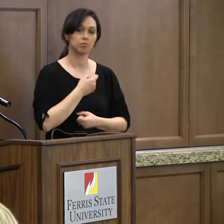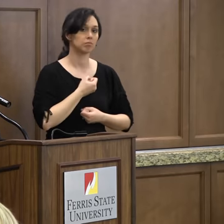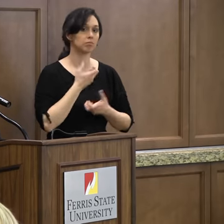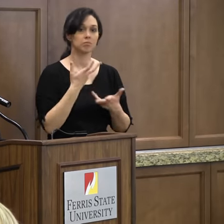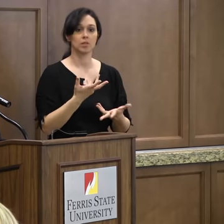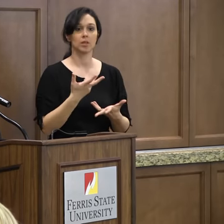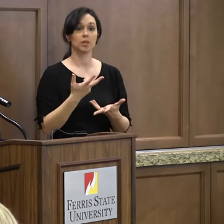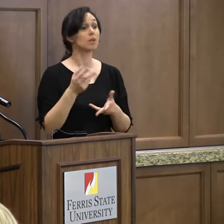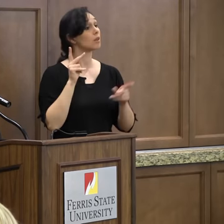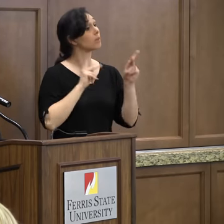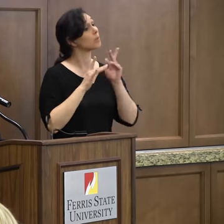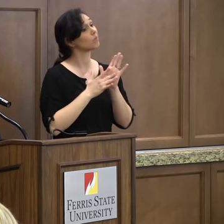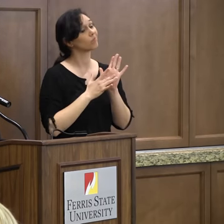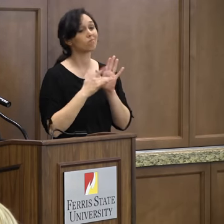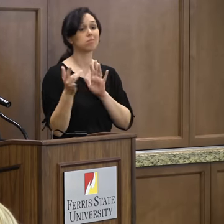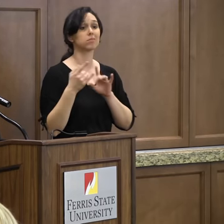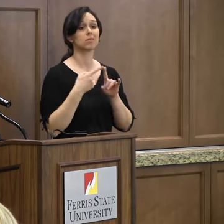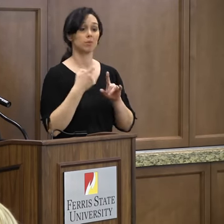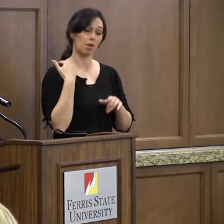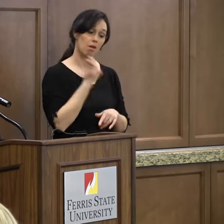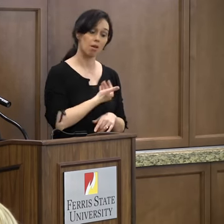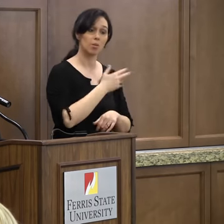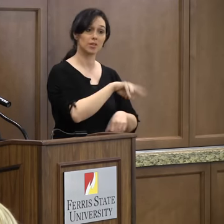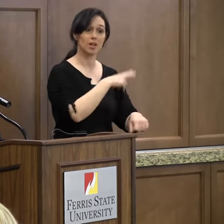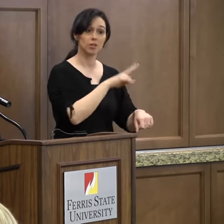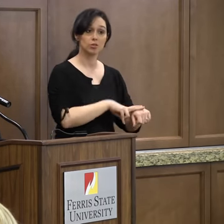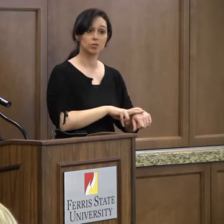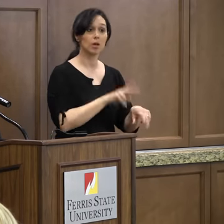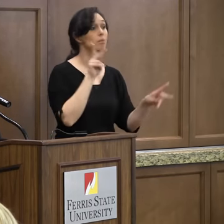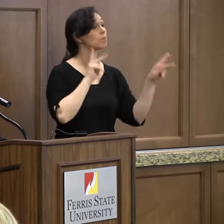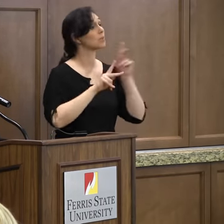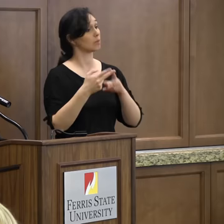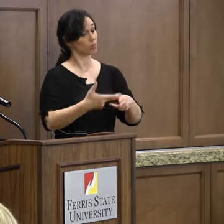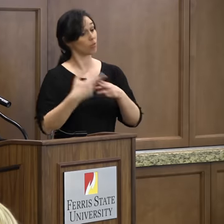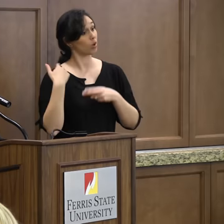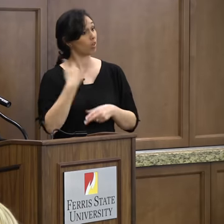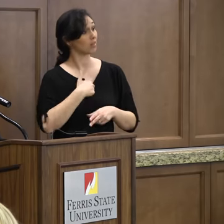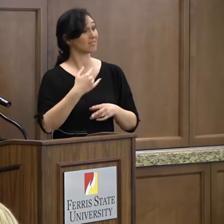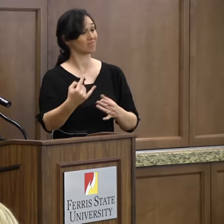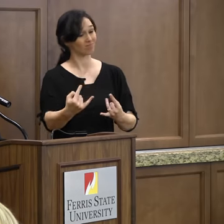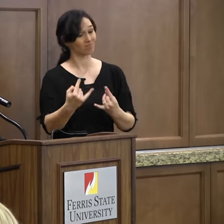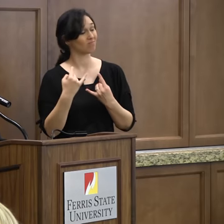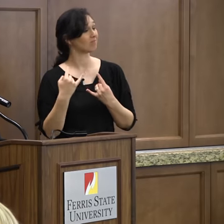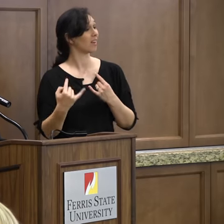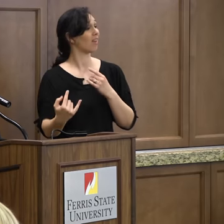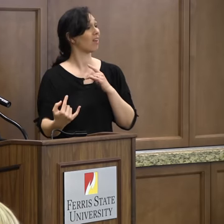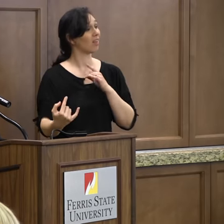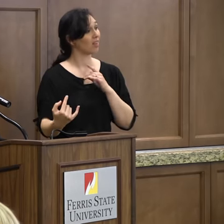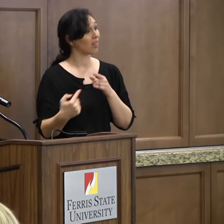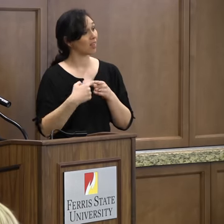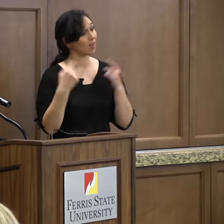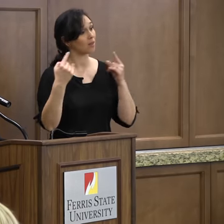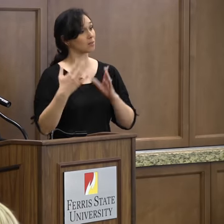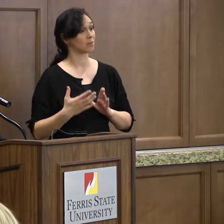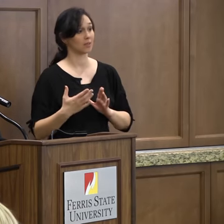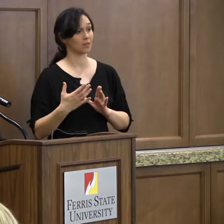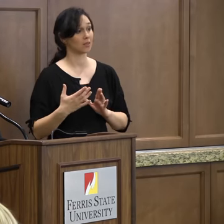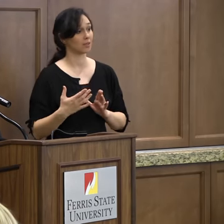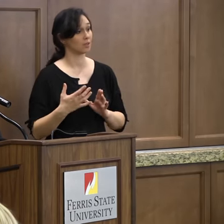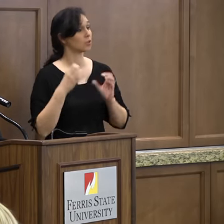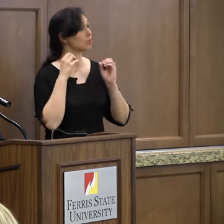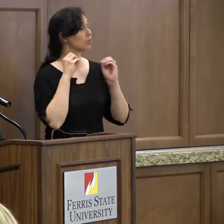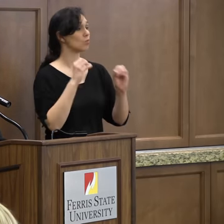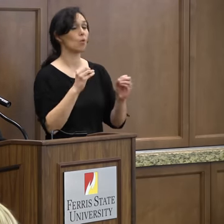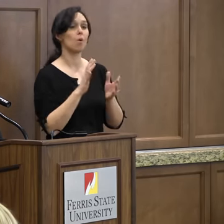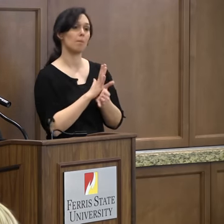nation, for those it calls enemy. For no document from human hands can make these humans any less our